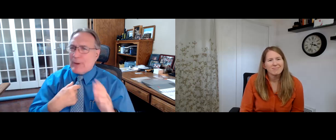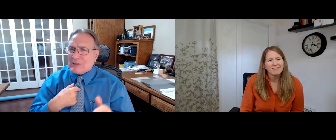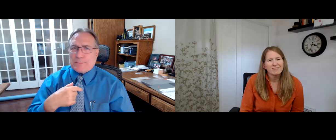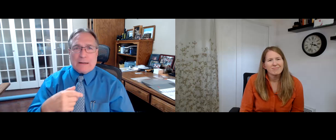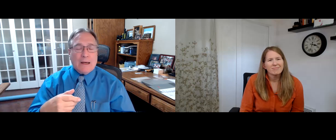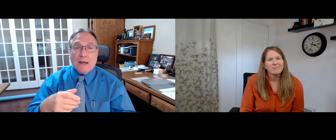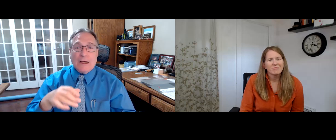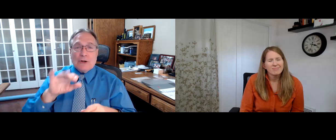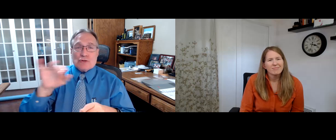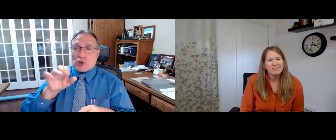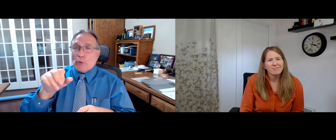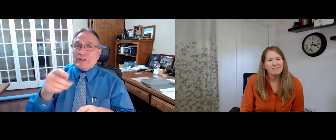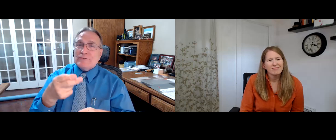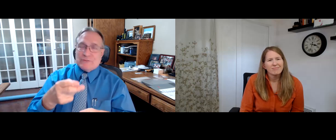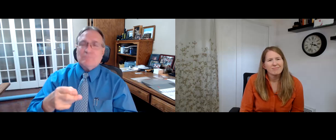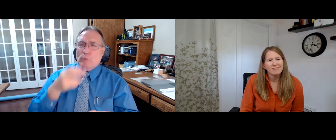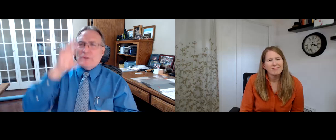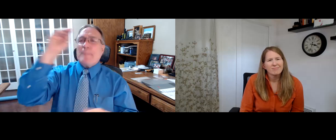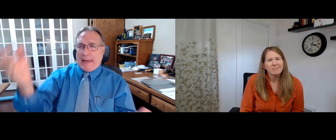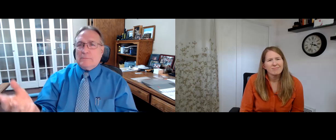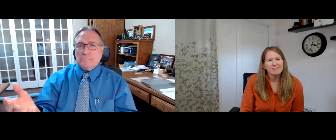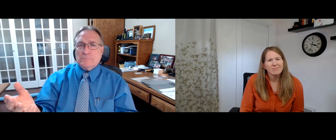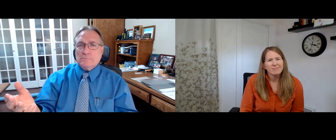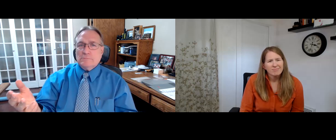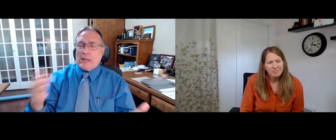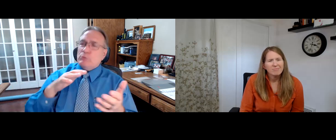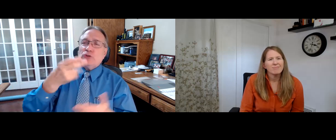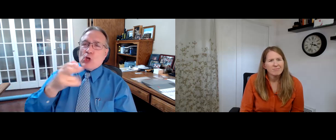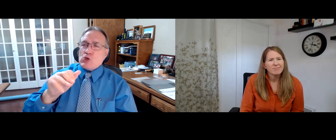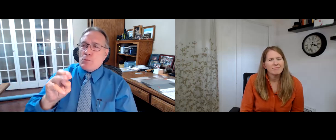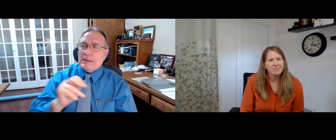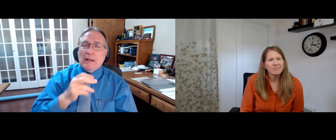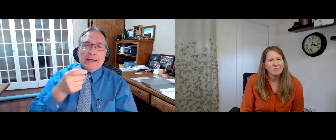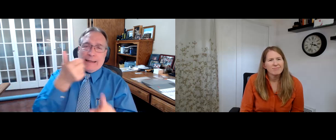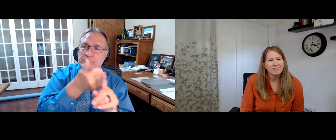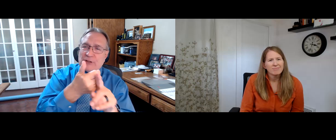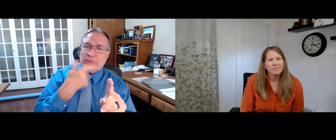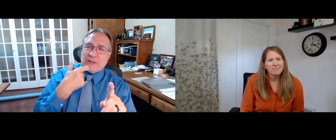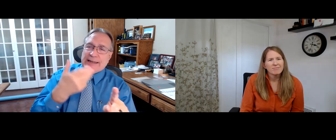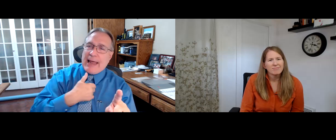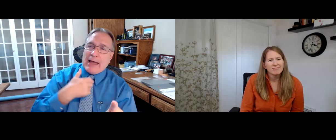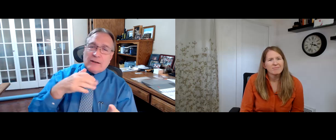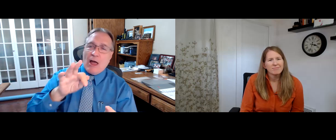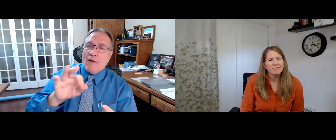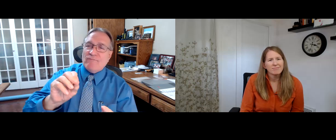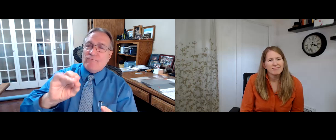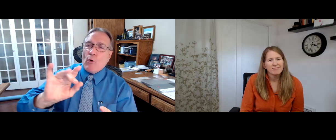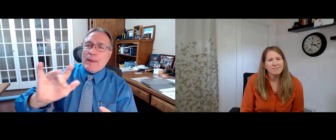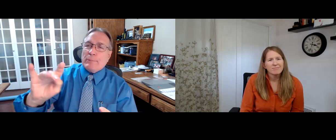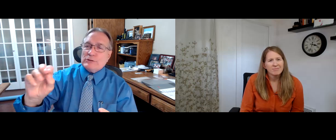impressed me. Joseph was a man. He was human. Himself said he had